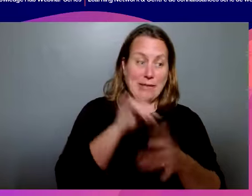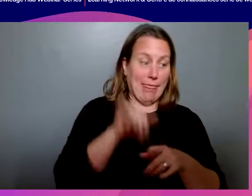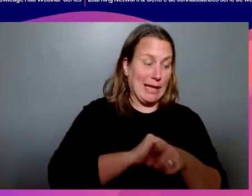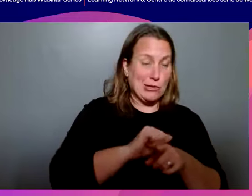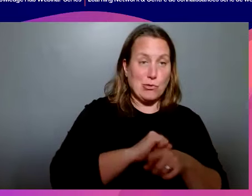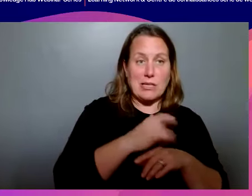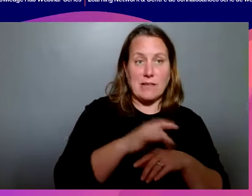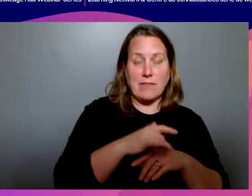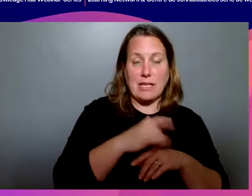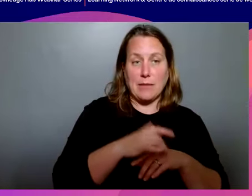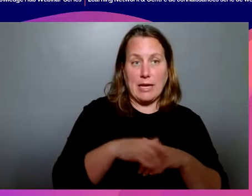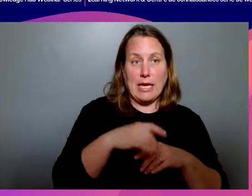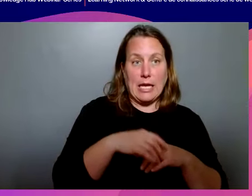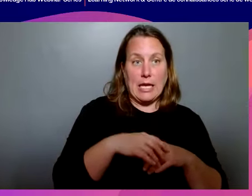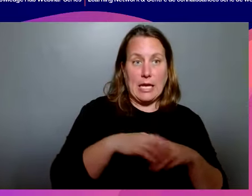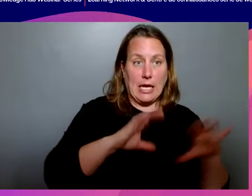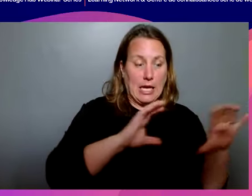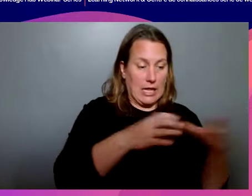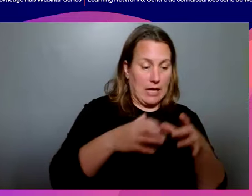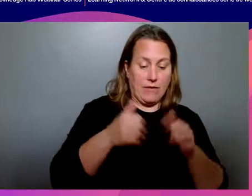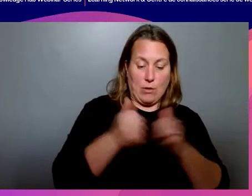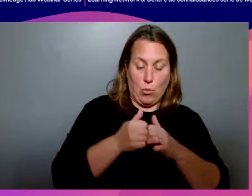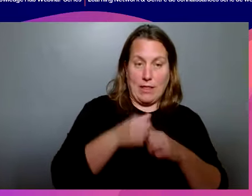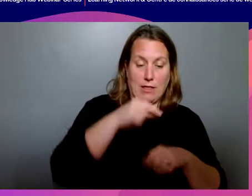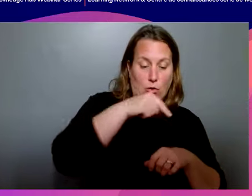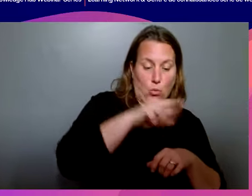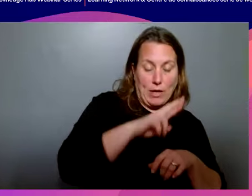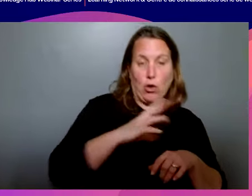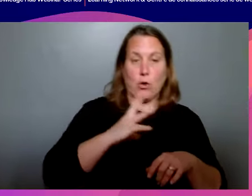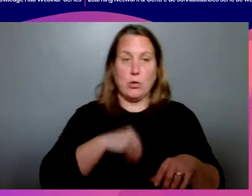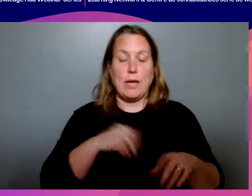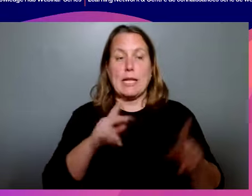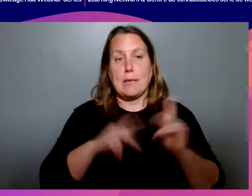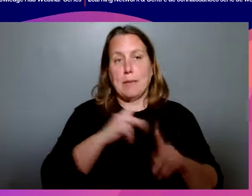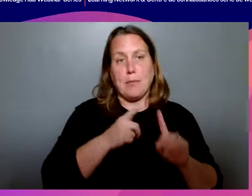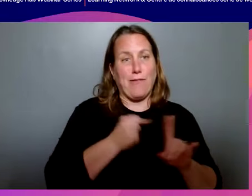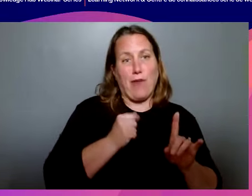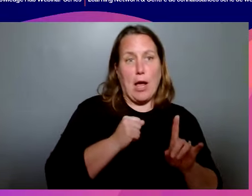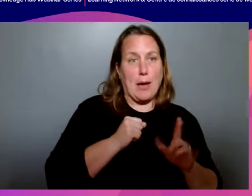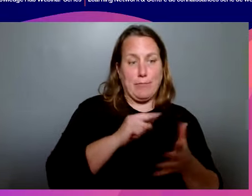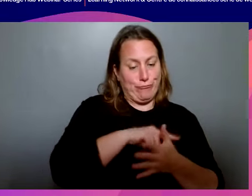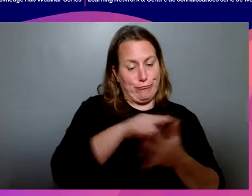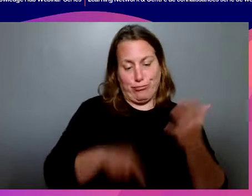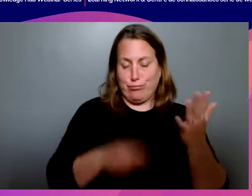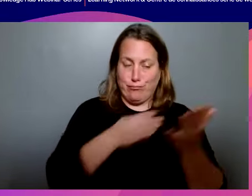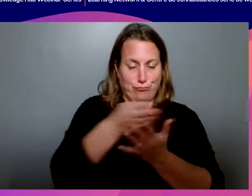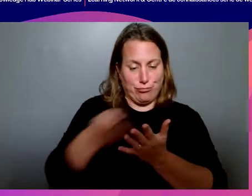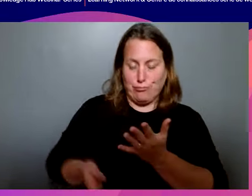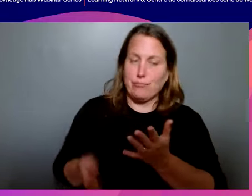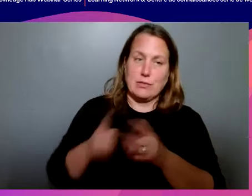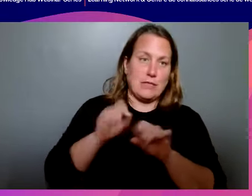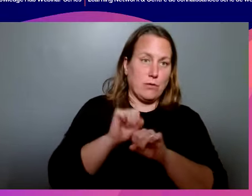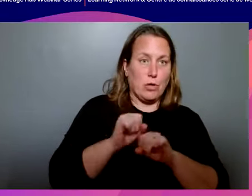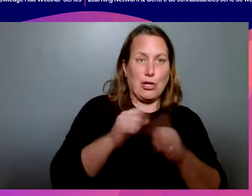by collectively by queer and trans people from various sectors, so including gender-based